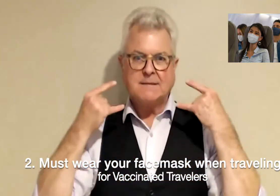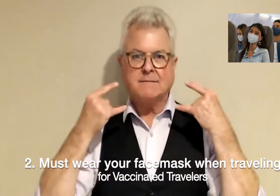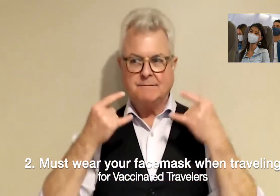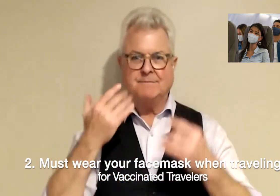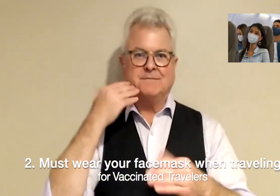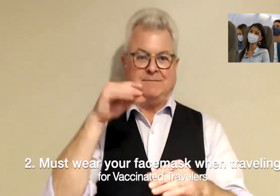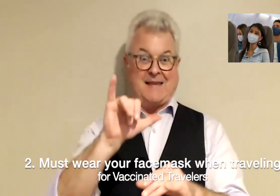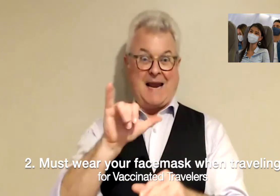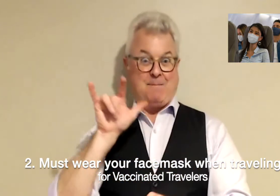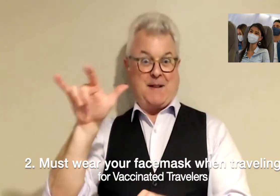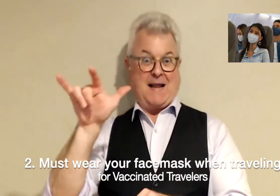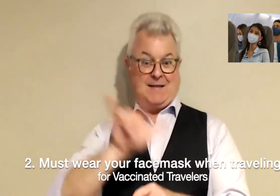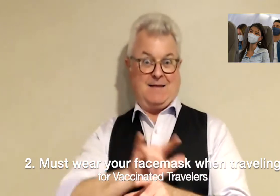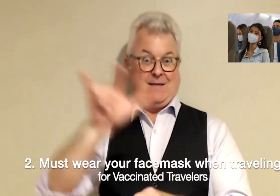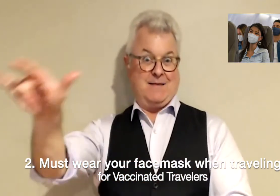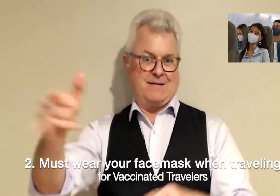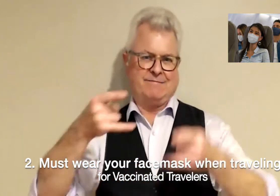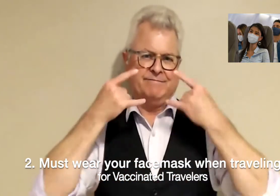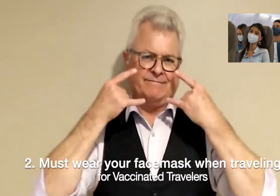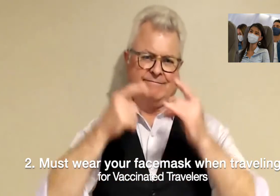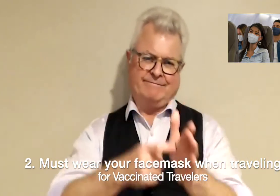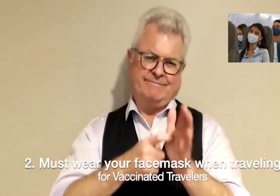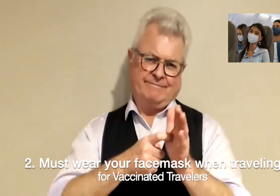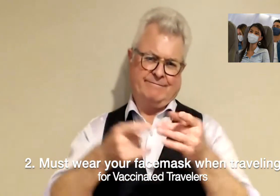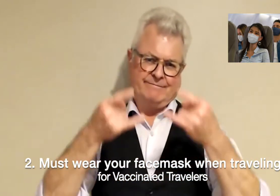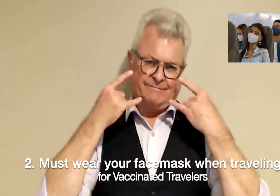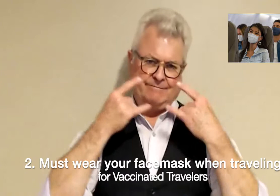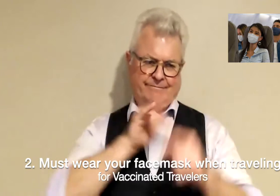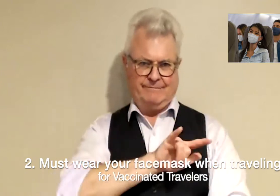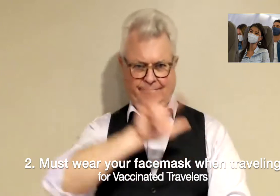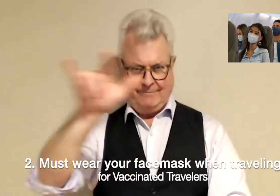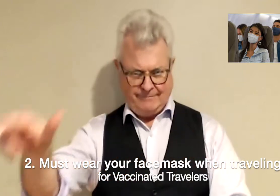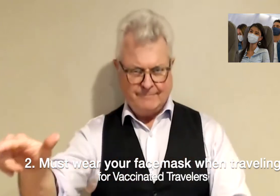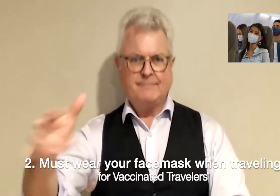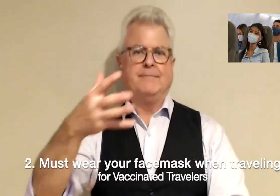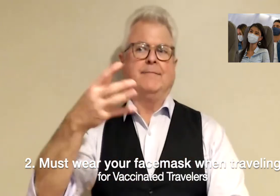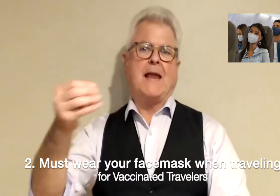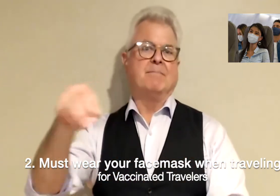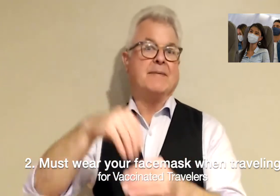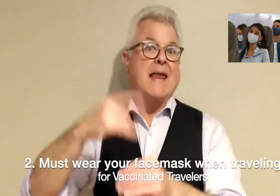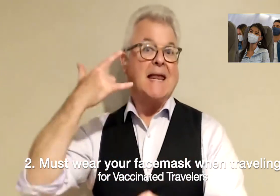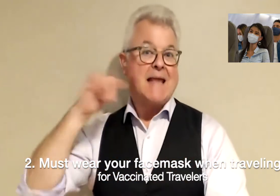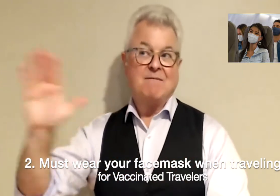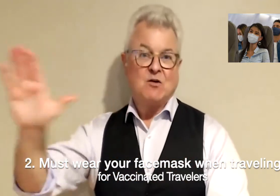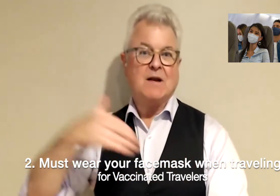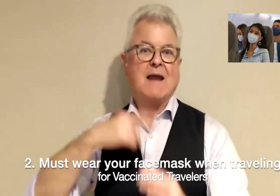continue to mask at all times because you cannot travel on airline travel or any form of public transportation without a